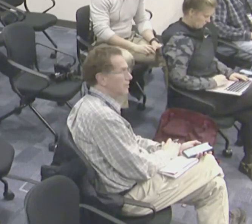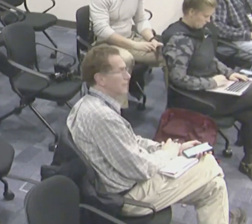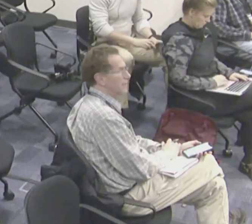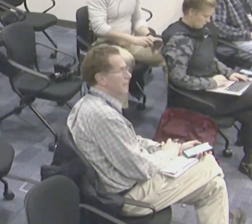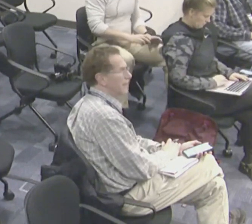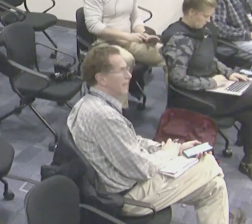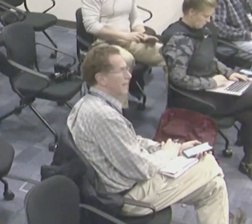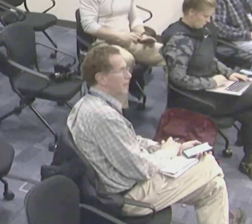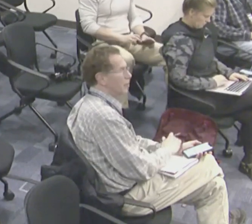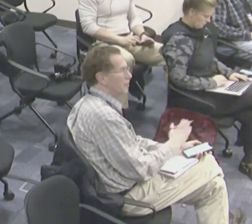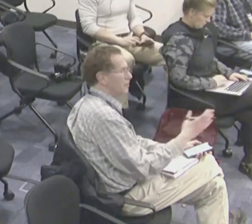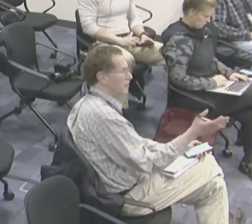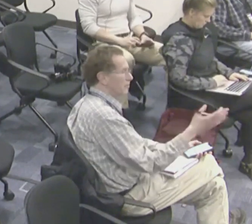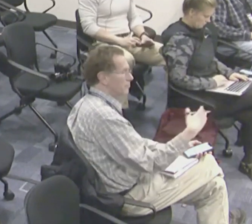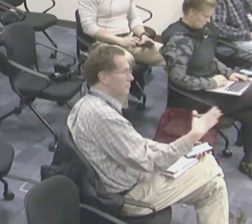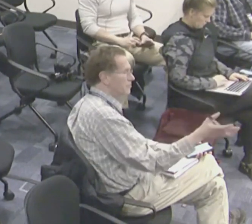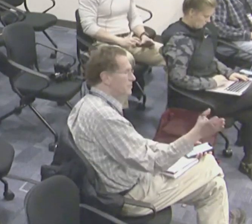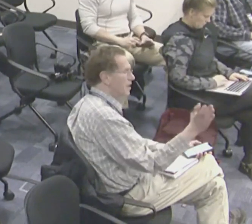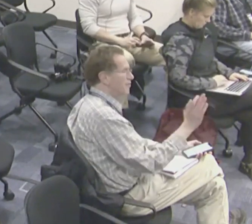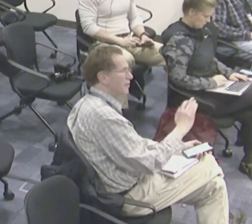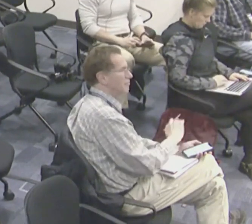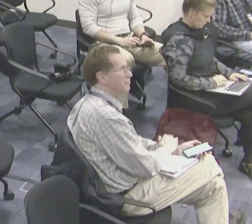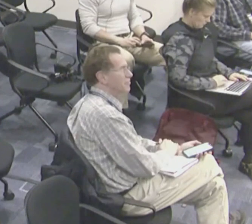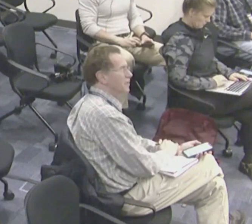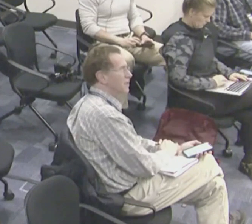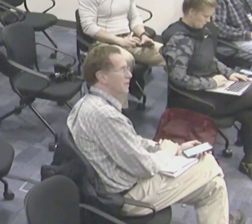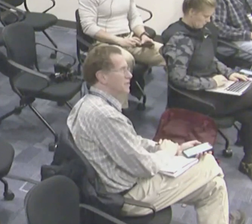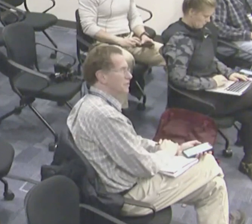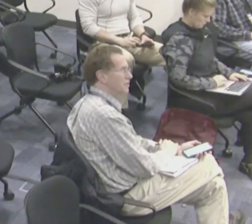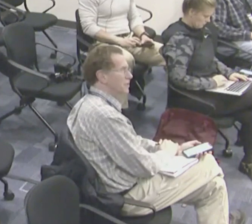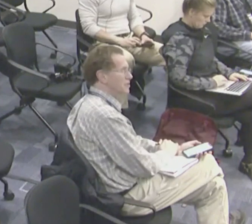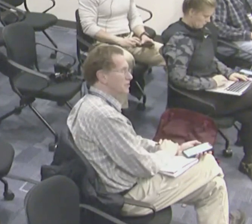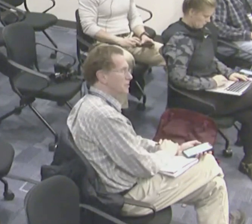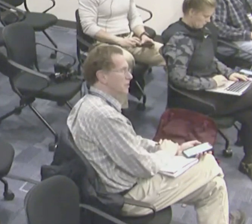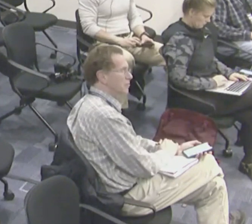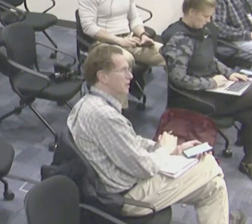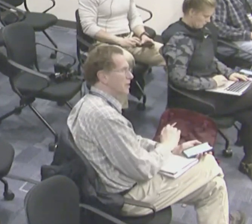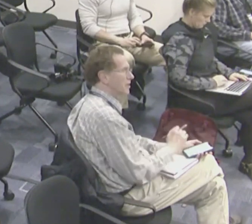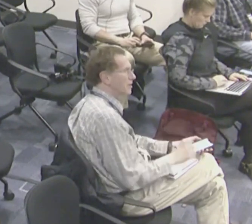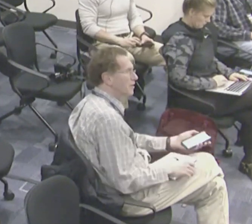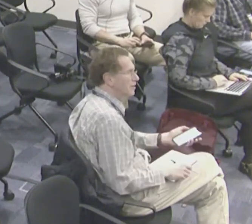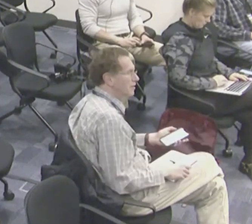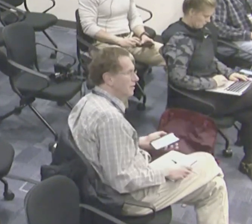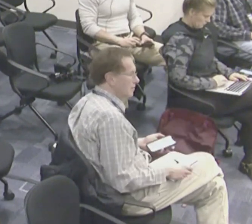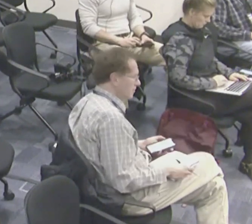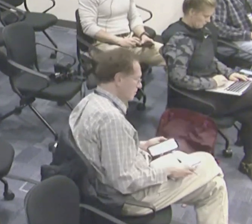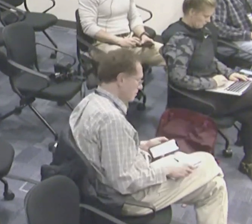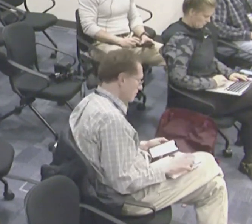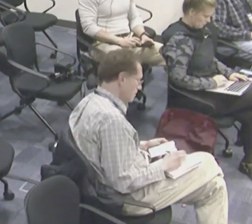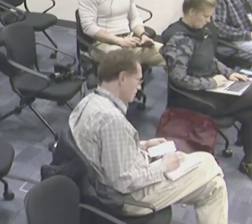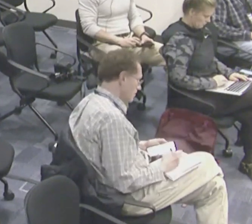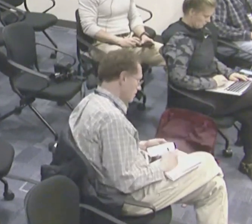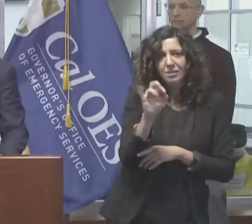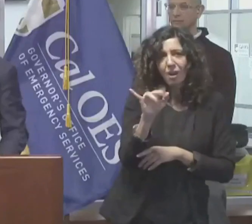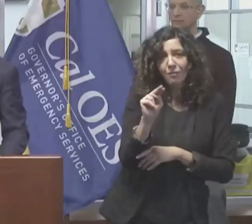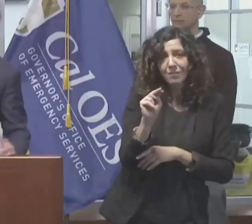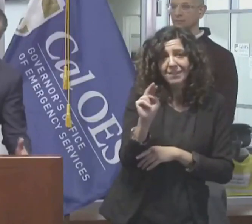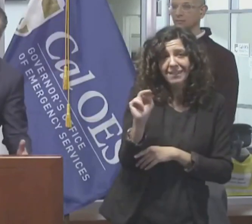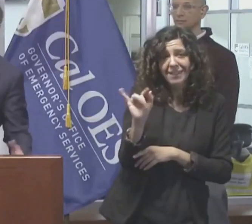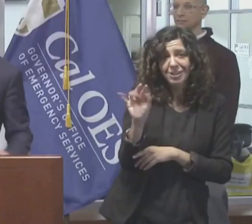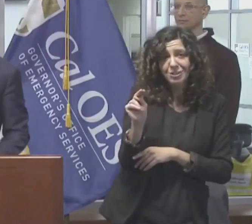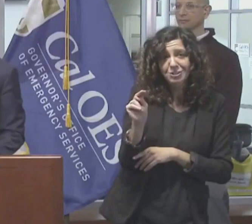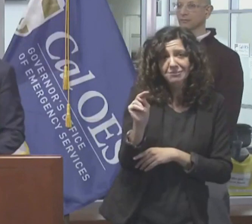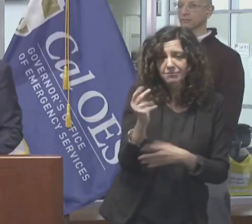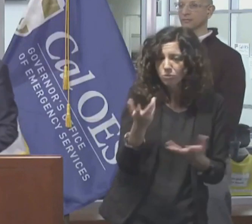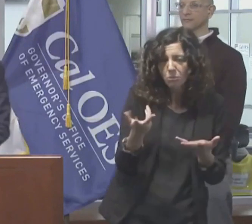open, and I know there are sovereign nations. Yeah, issues that, I talked to